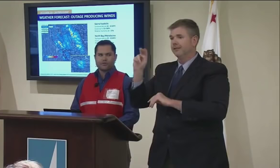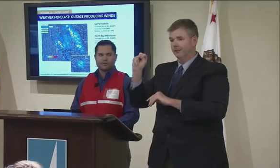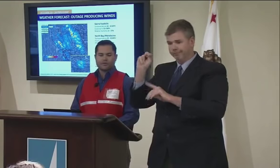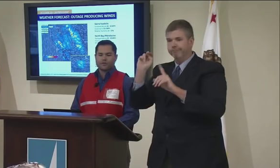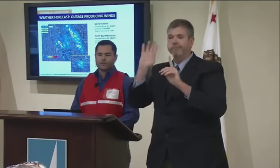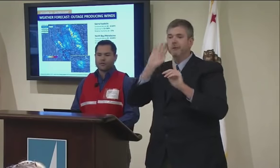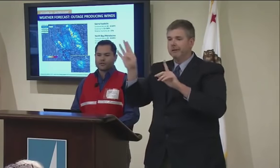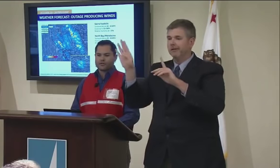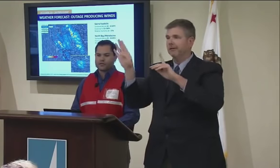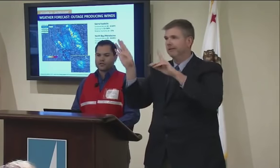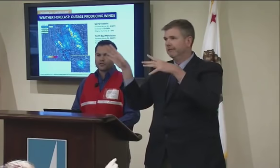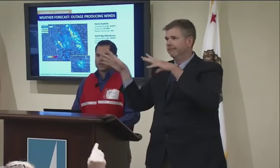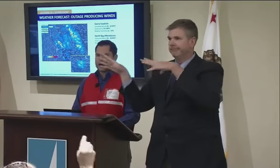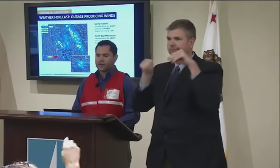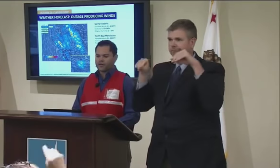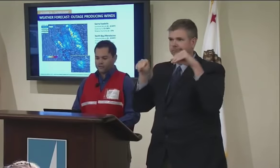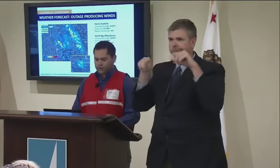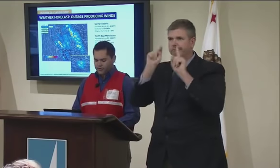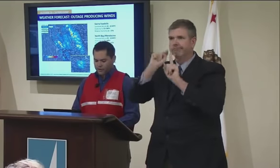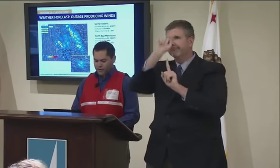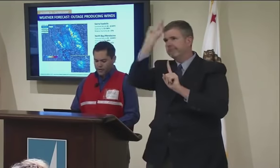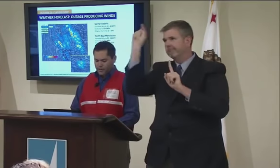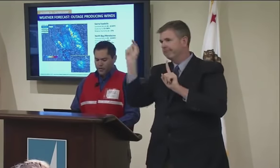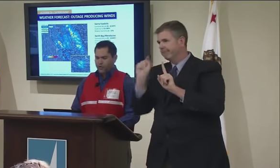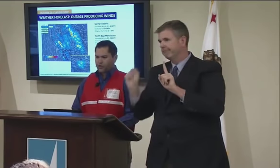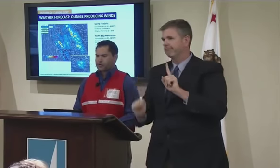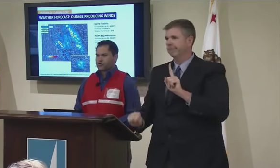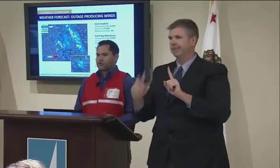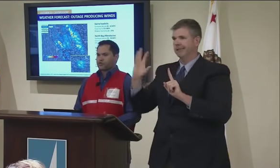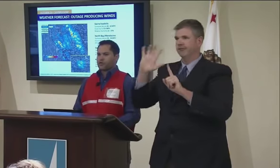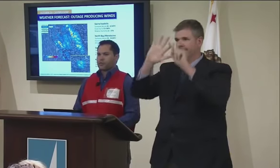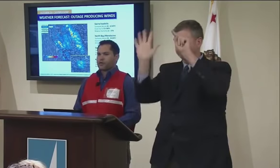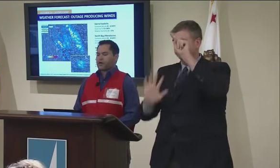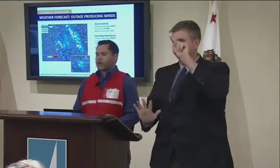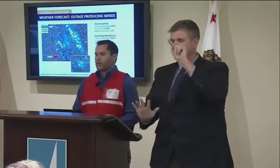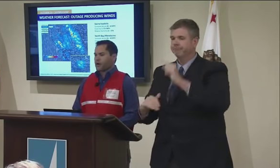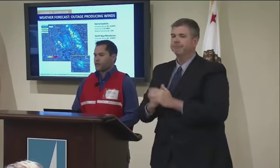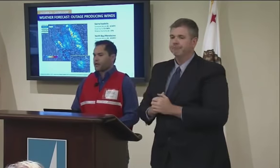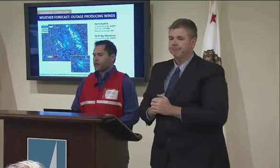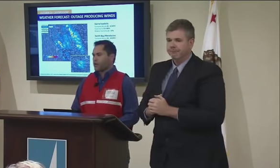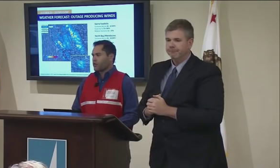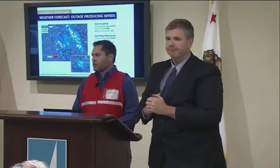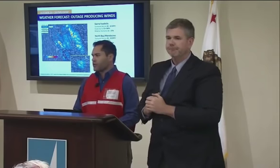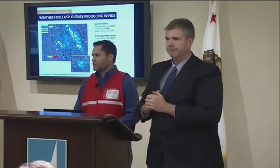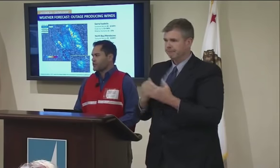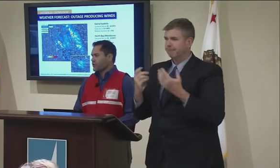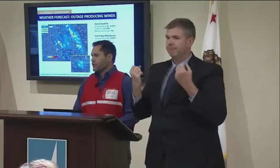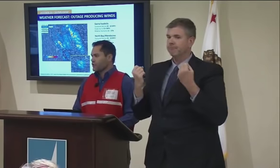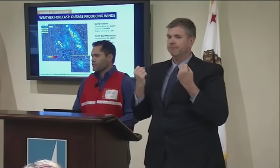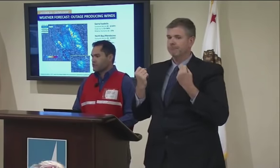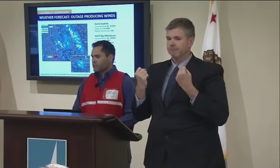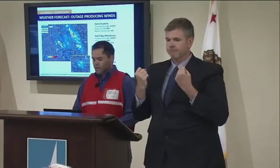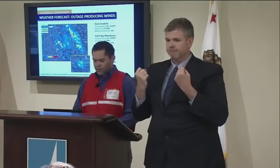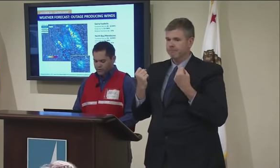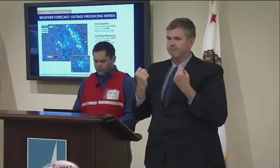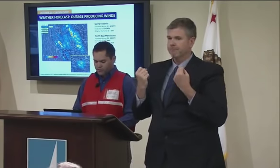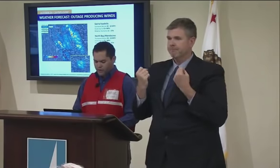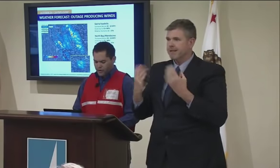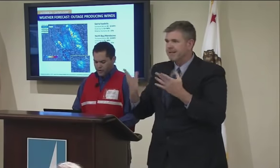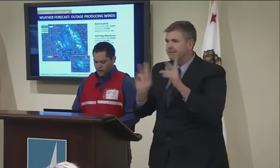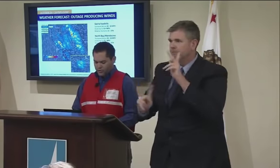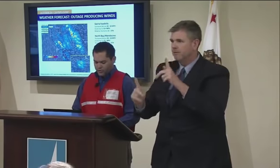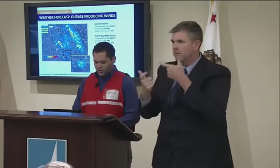field crews that are placed strategically out in the field in order to determine and recommend an all-clear so that our crews can begin